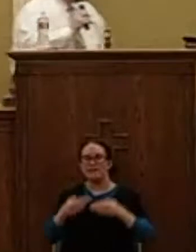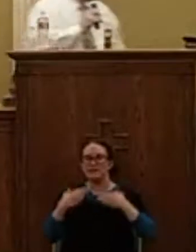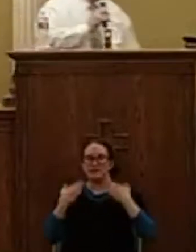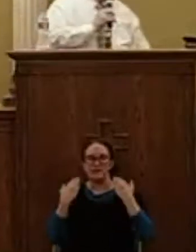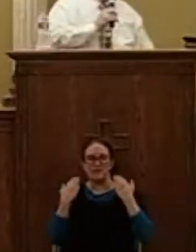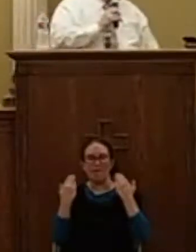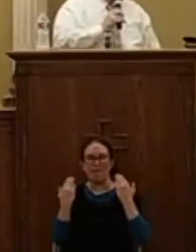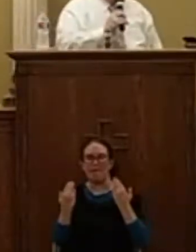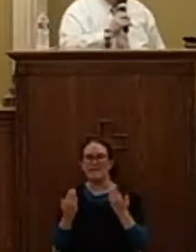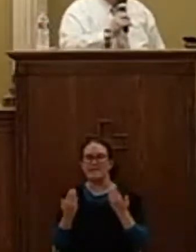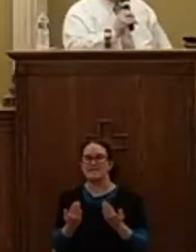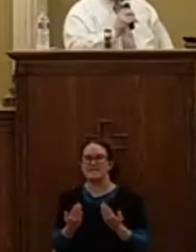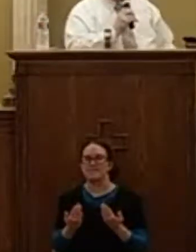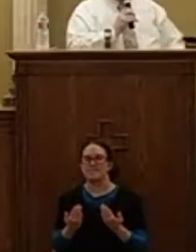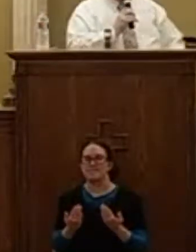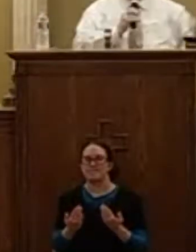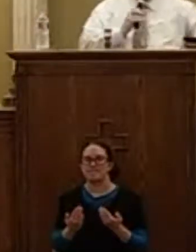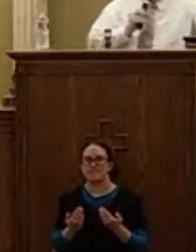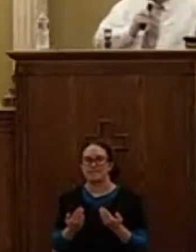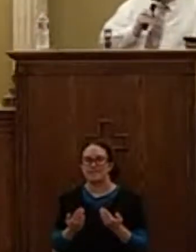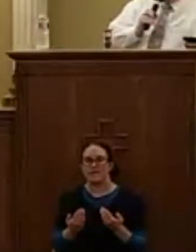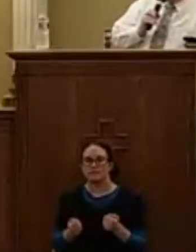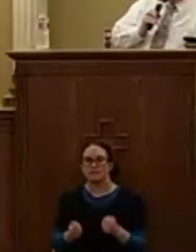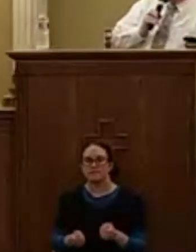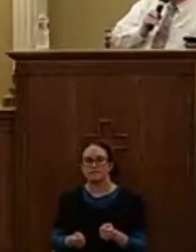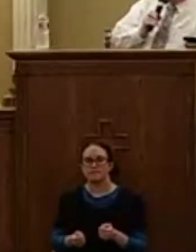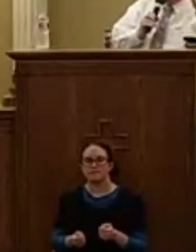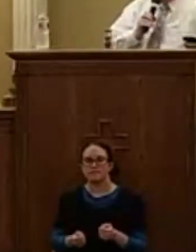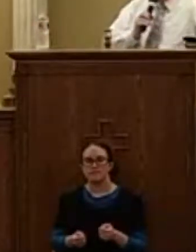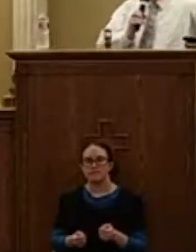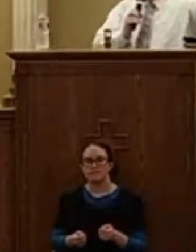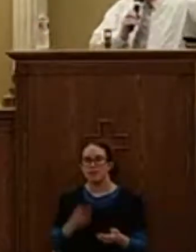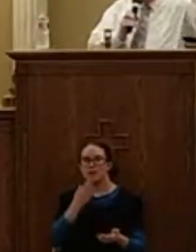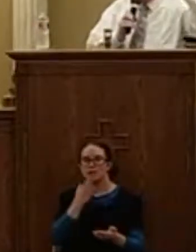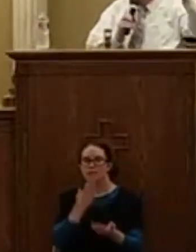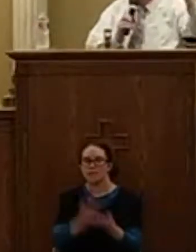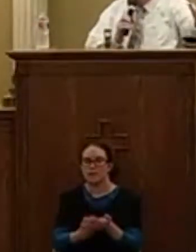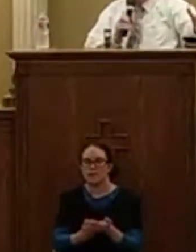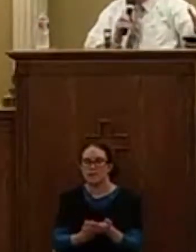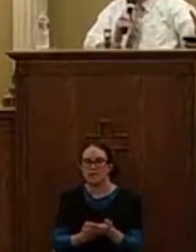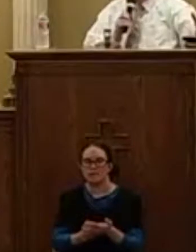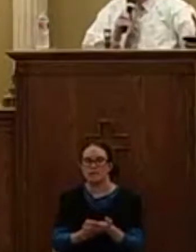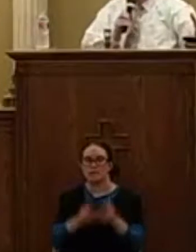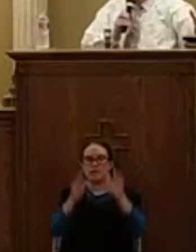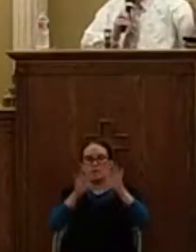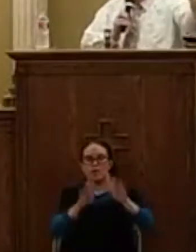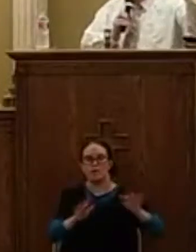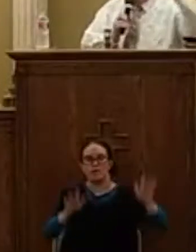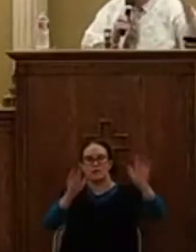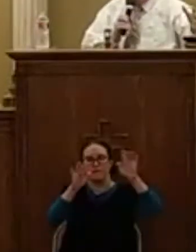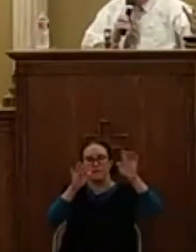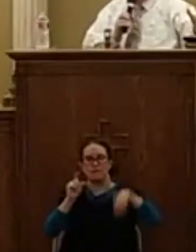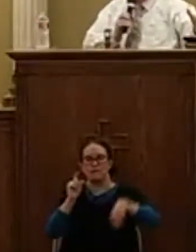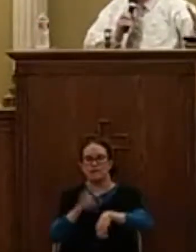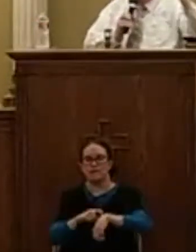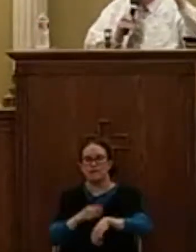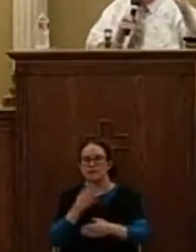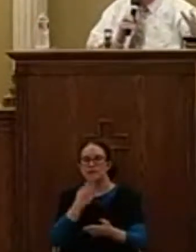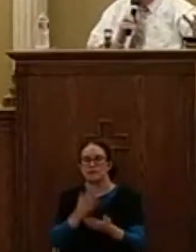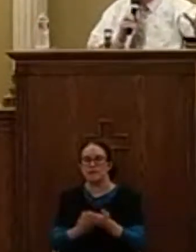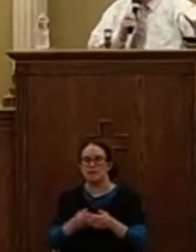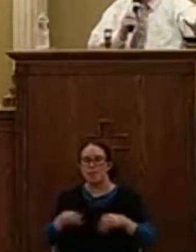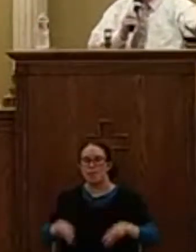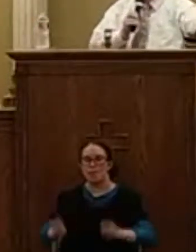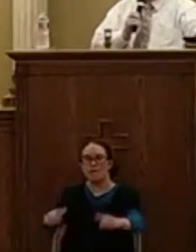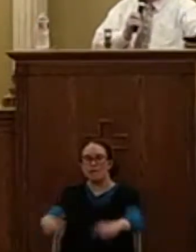we enjoyed them and just a goodness and mercy and